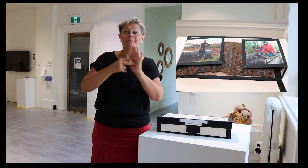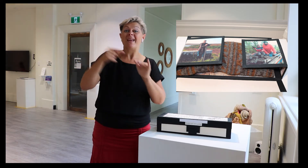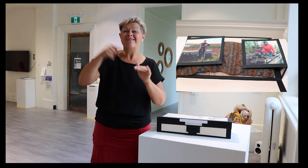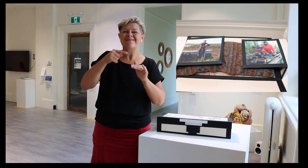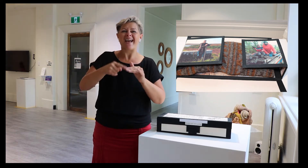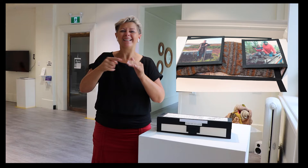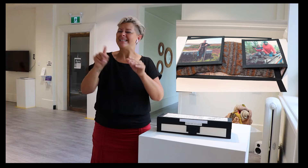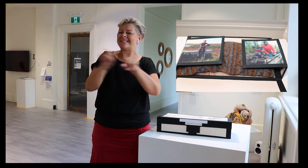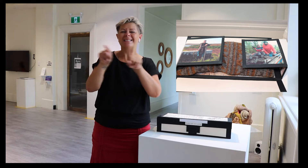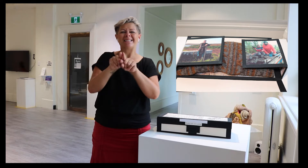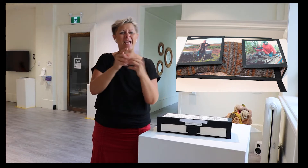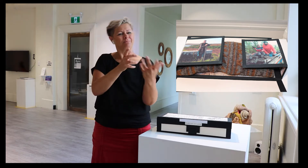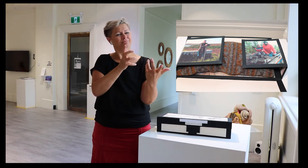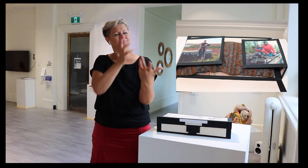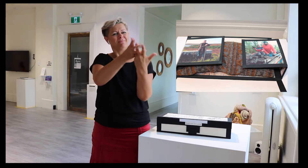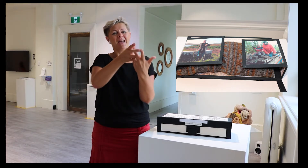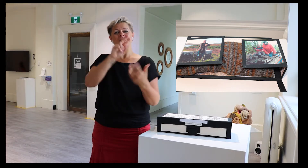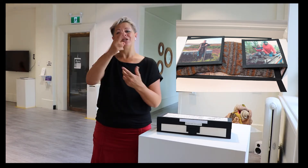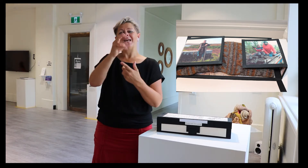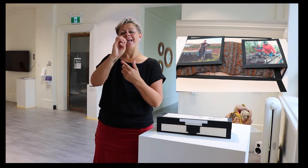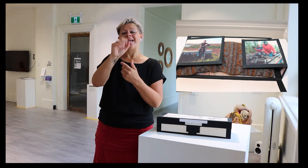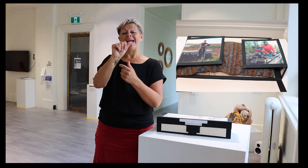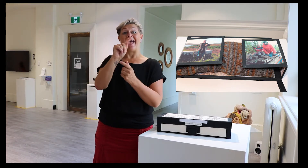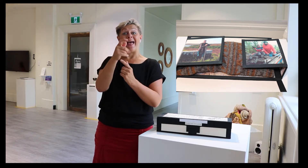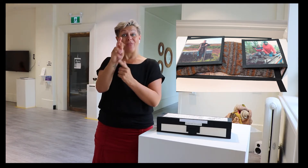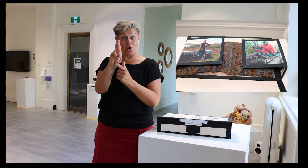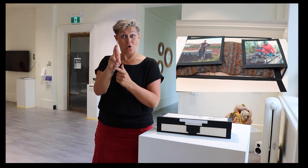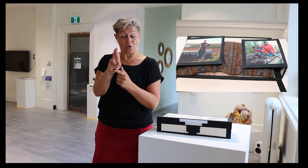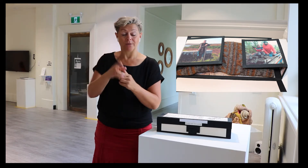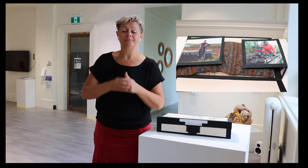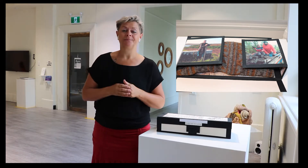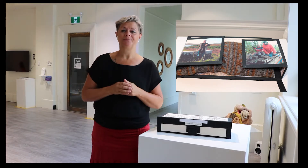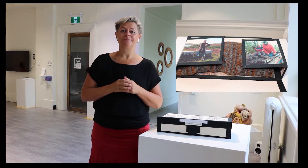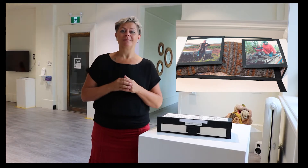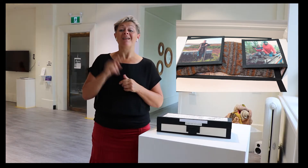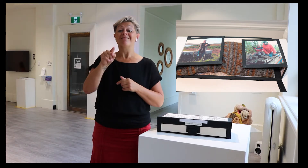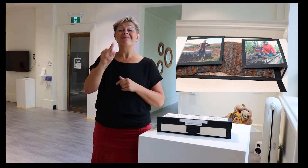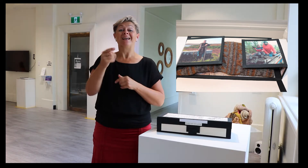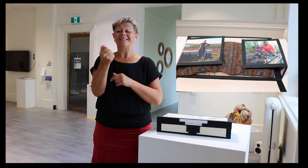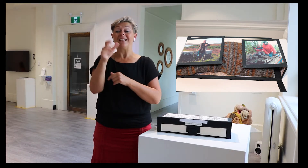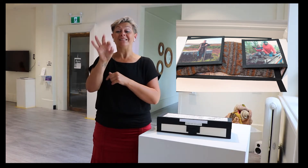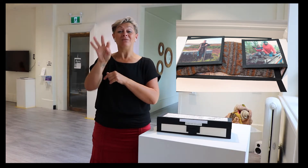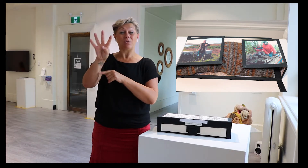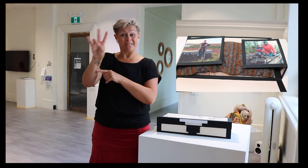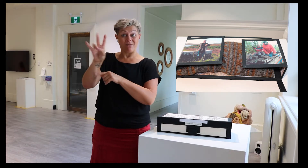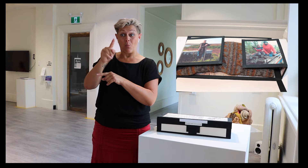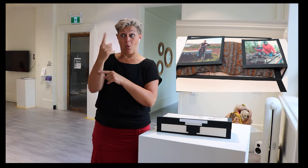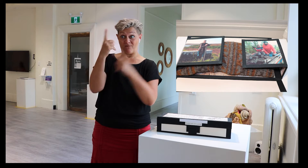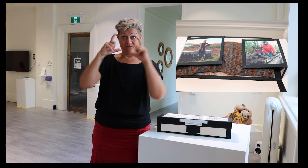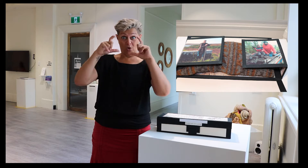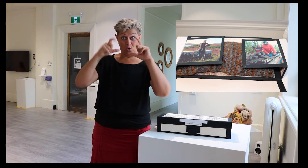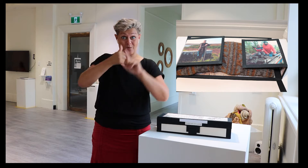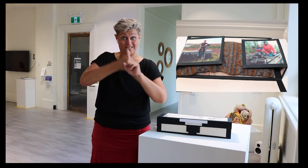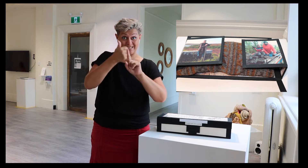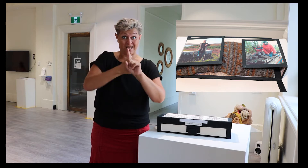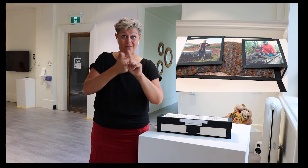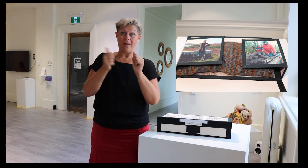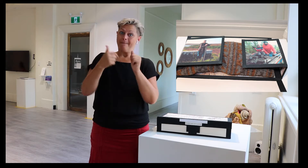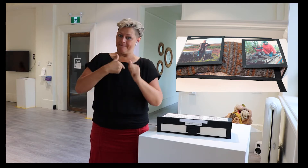heather-covered peaty landscape in the north of Scotland. Taken in 1977, one photo is of me with my dad